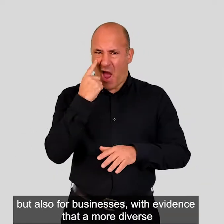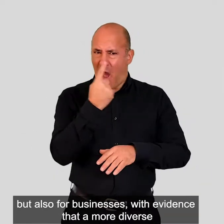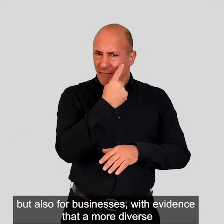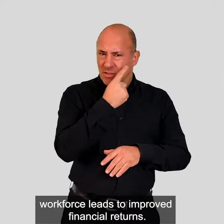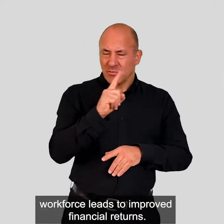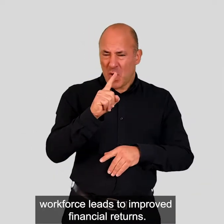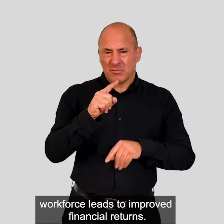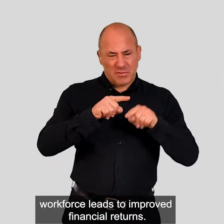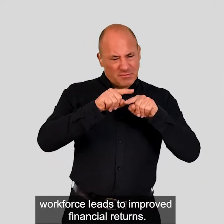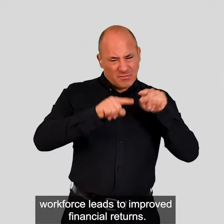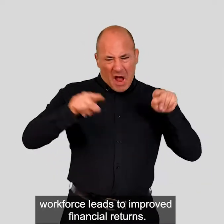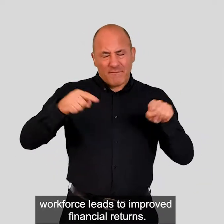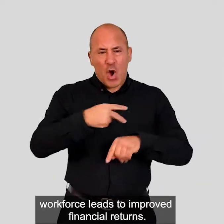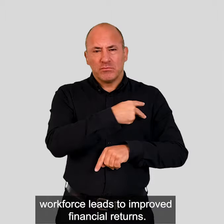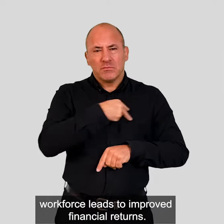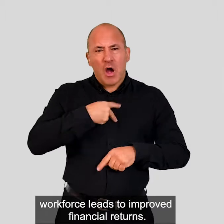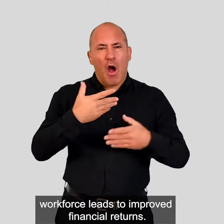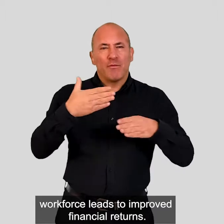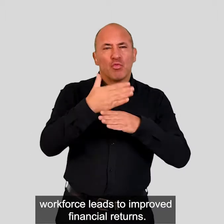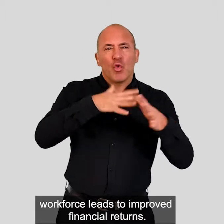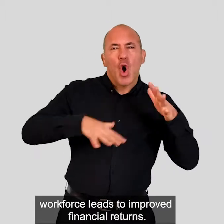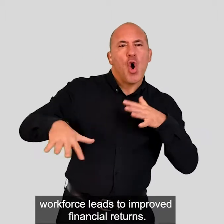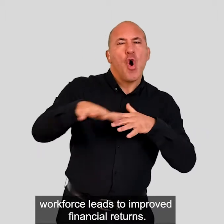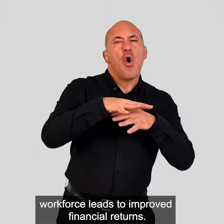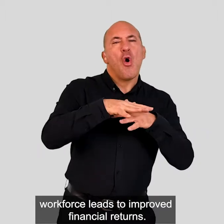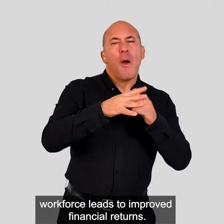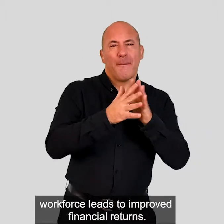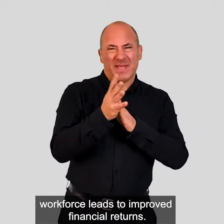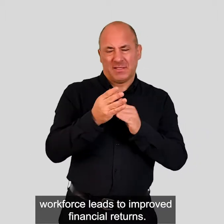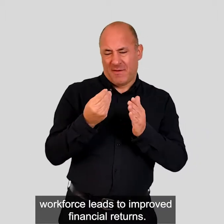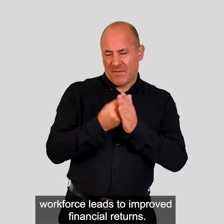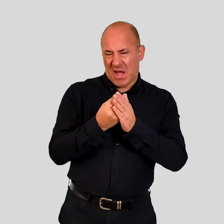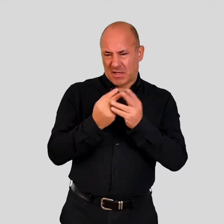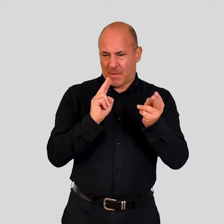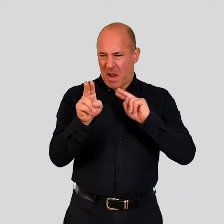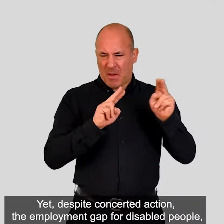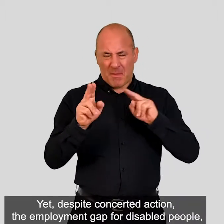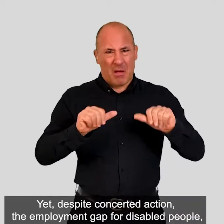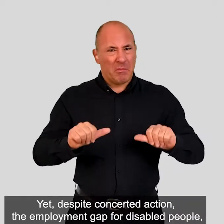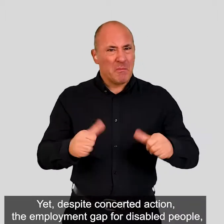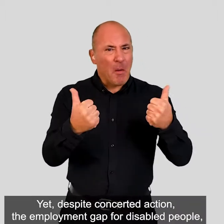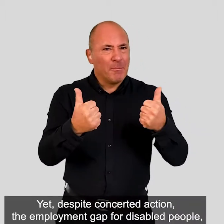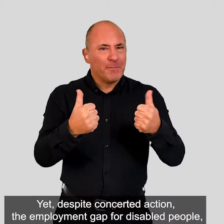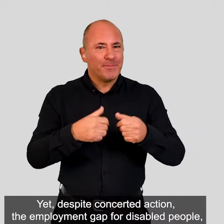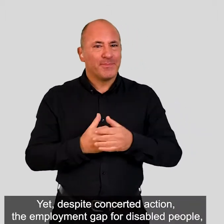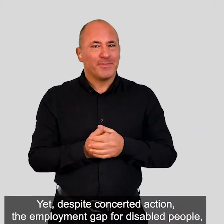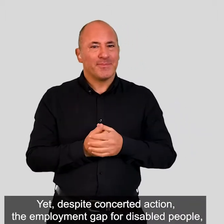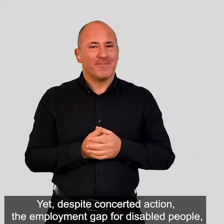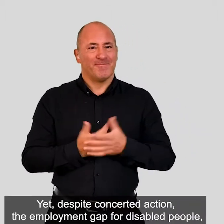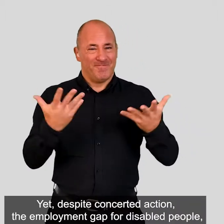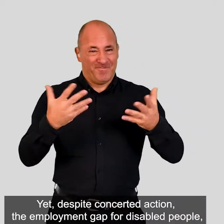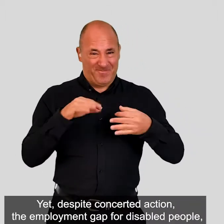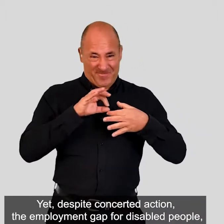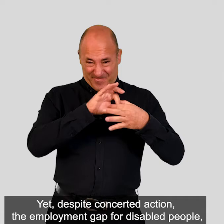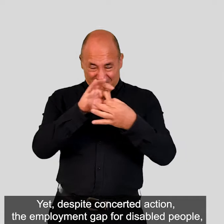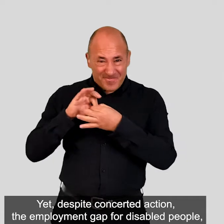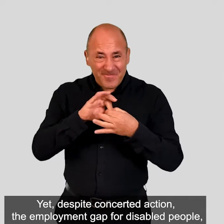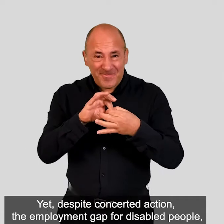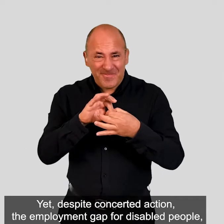diverse workforce leads to improved financial returns. Yet despite concerted action, the